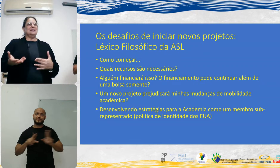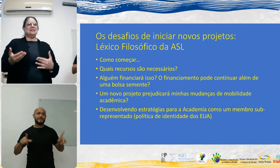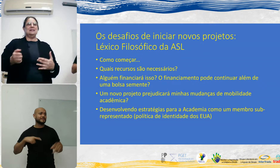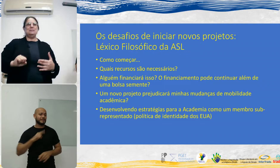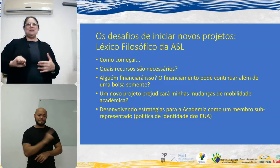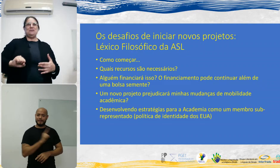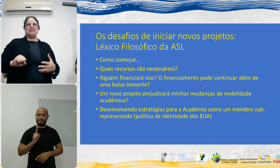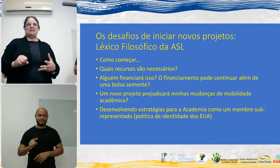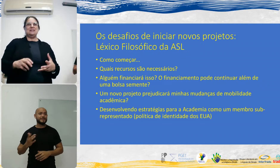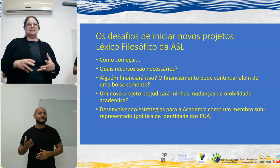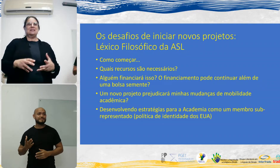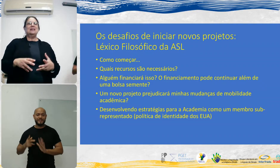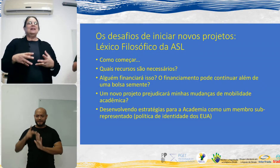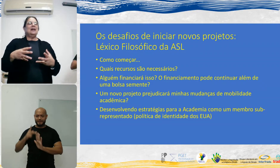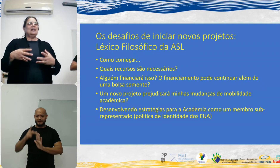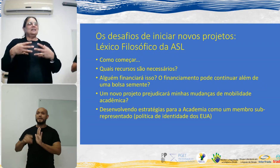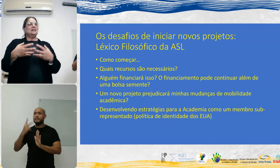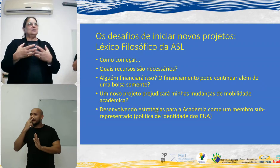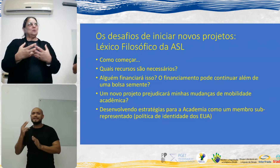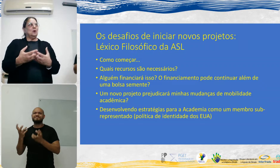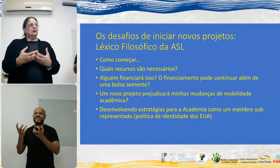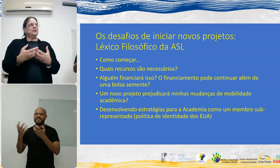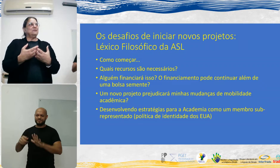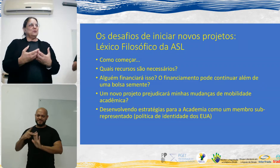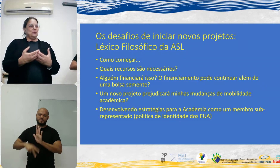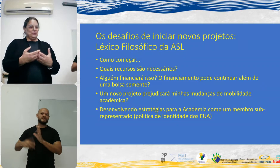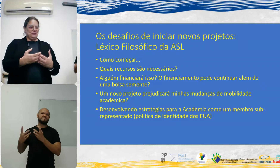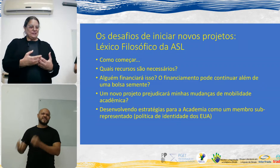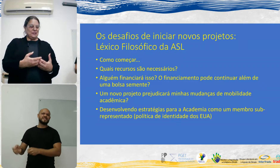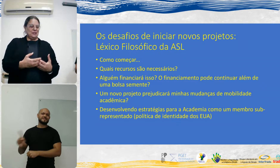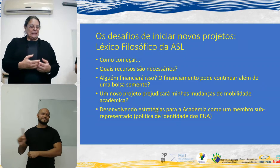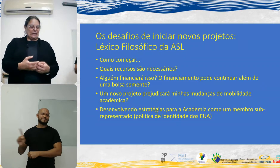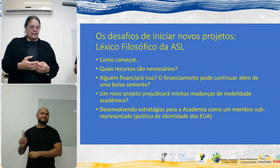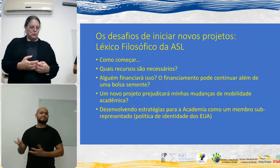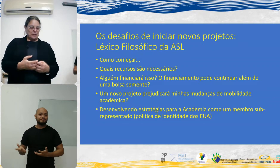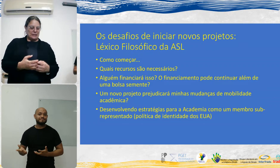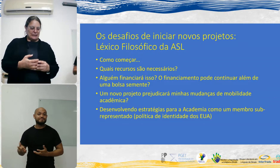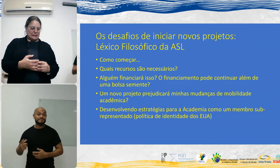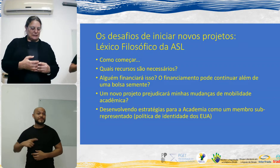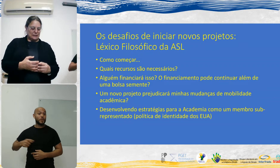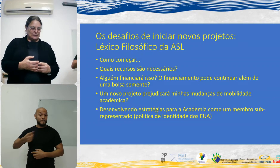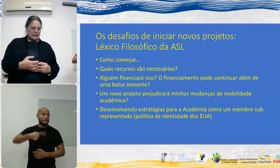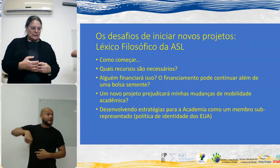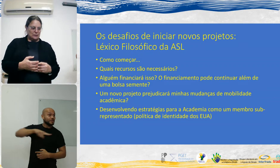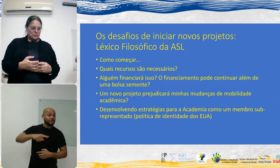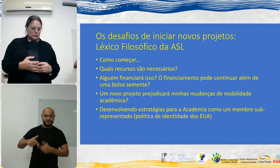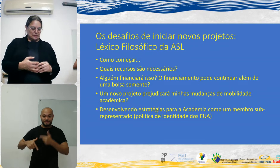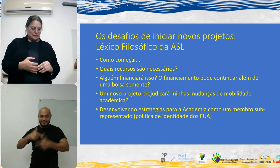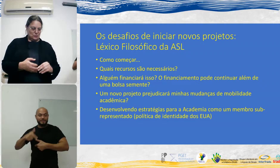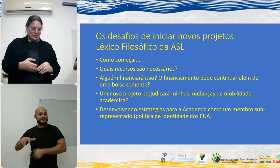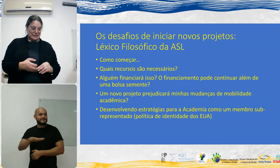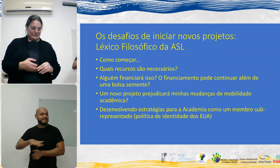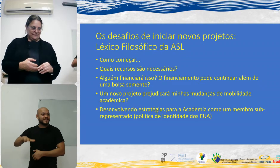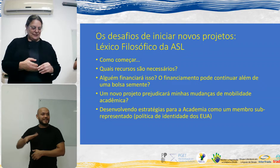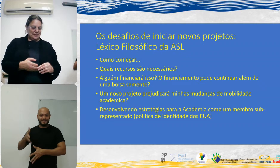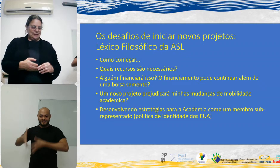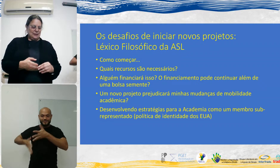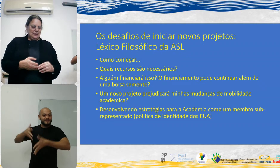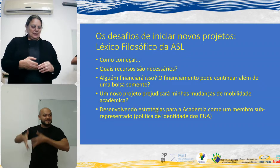And there's a little bit of resistance. And I think so often for those of us working in sign languages who are